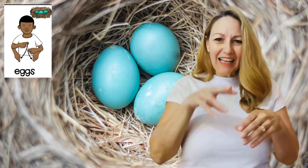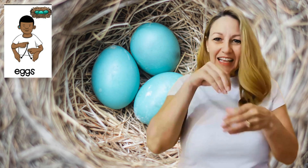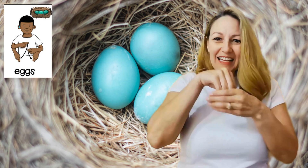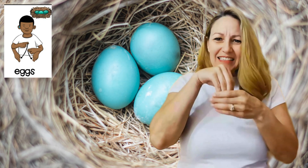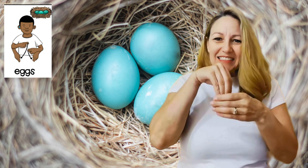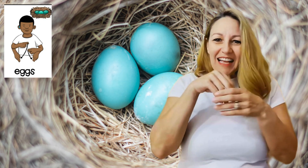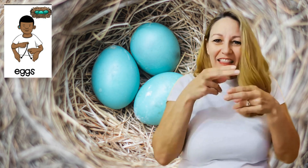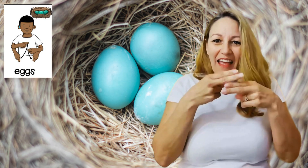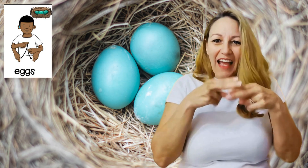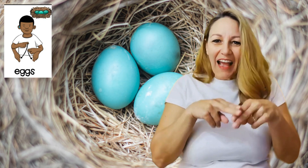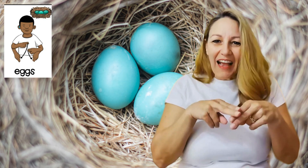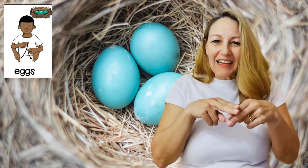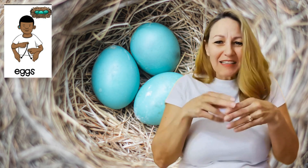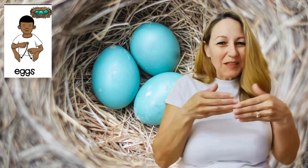Birds lay eggs,